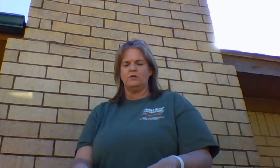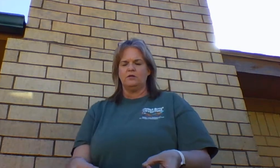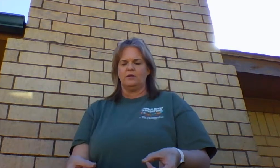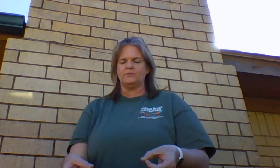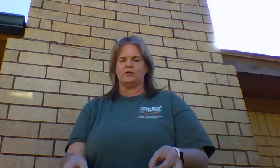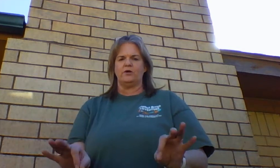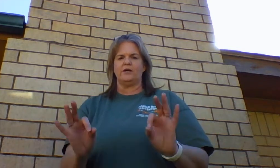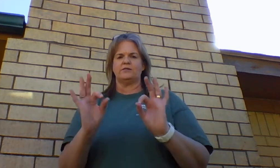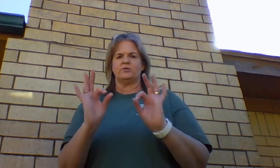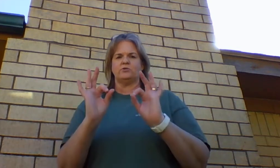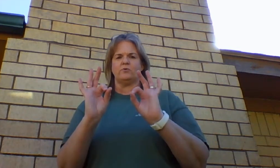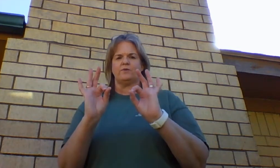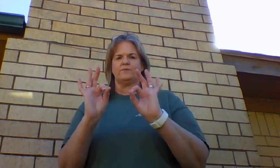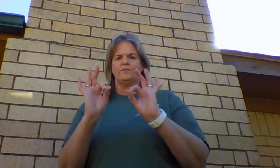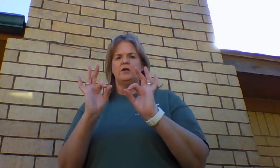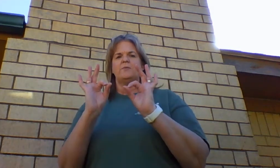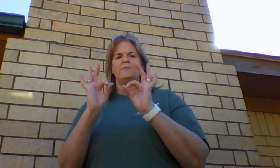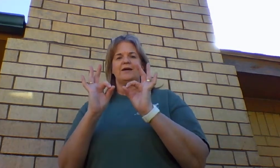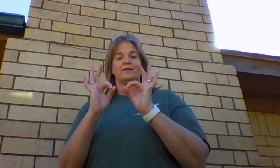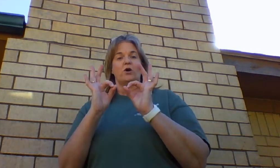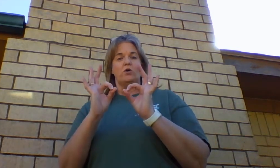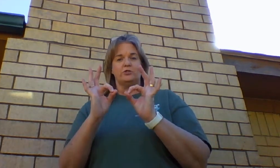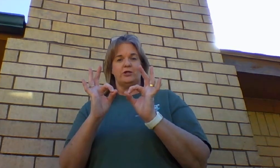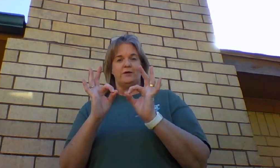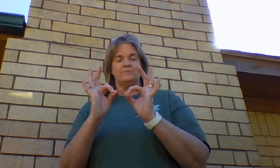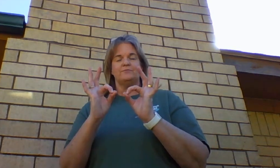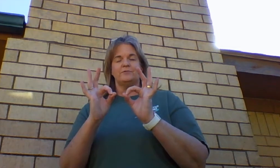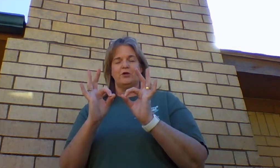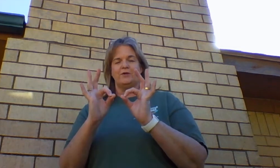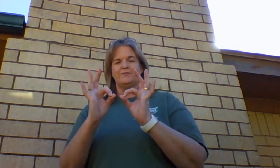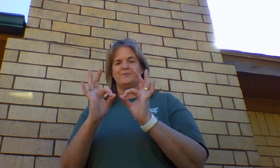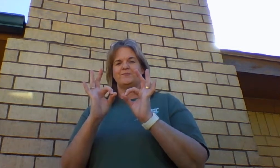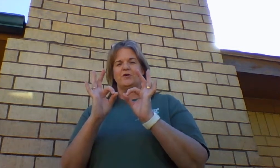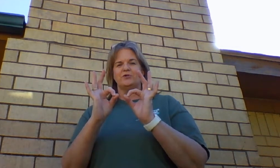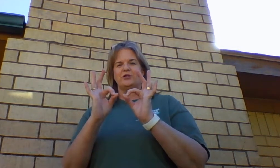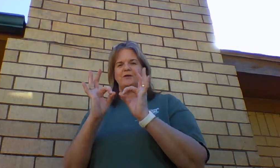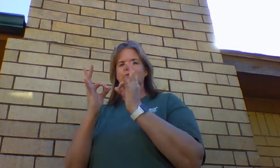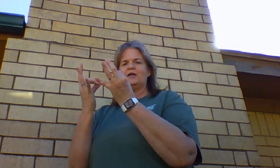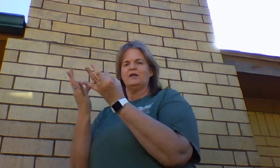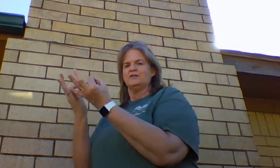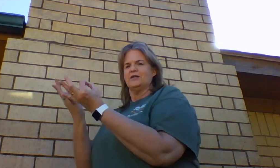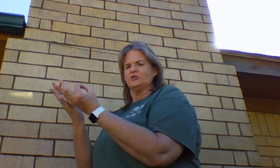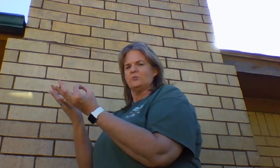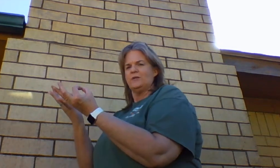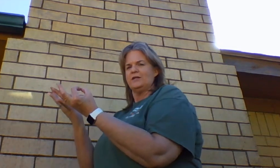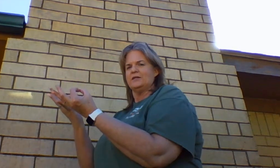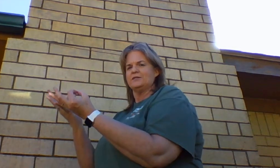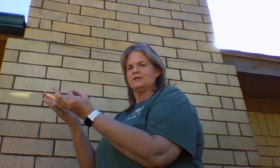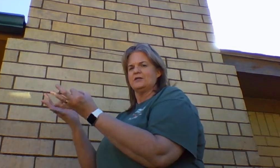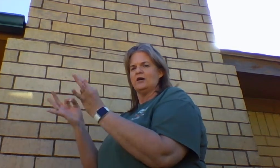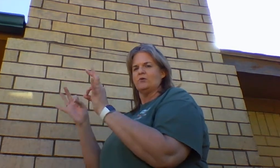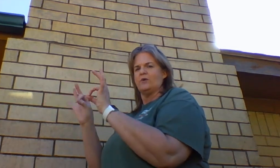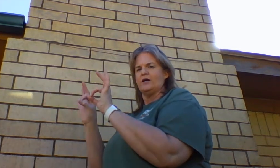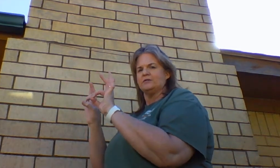I'm sorry, I told you wrong. Make the O shape, sorry. O shape, touch your pinkies, come around